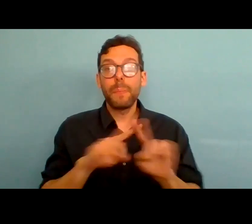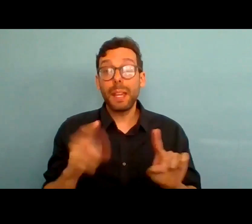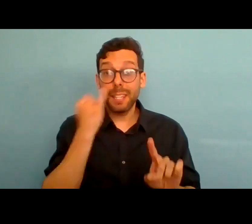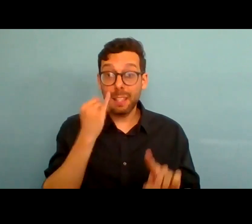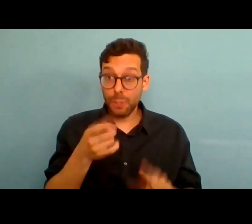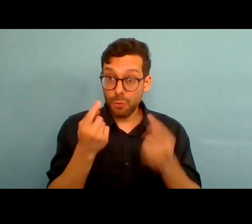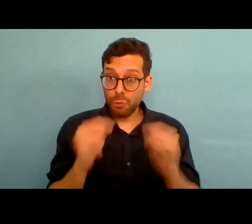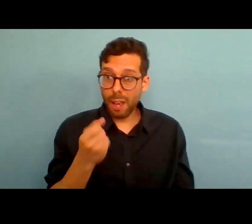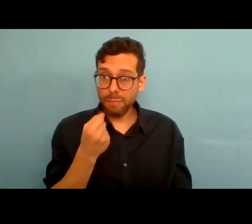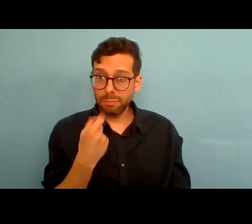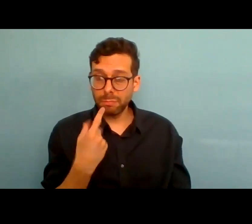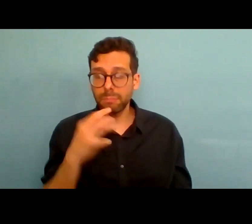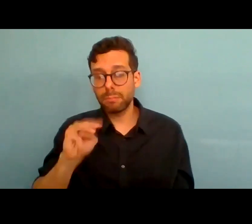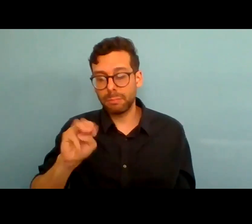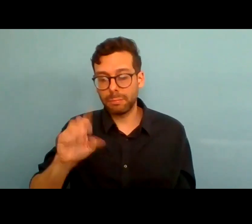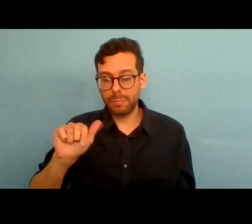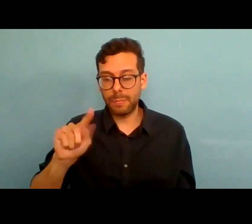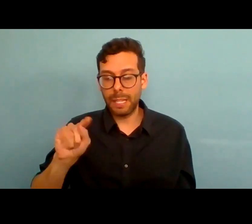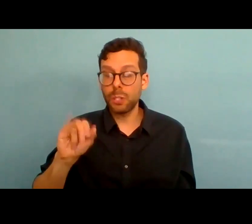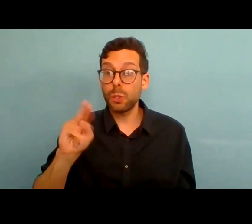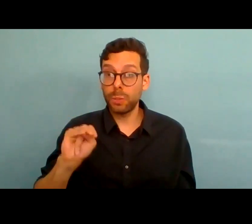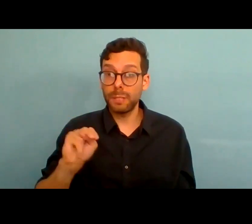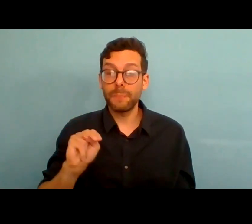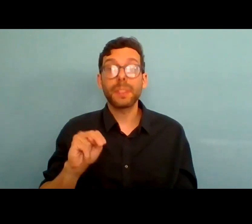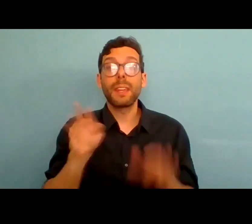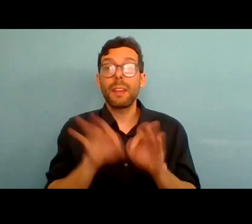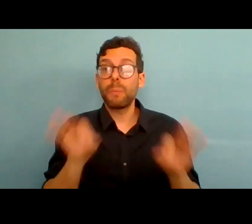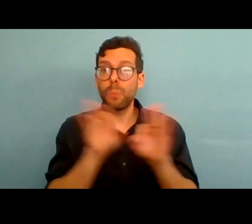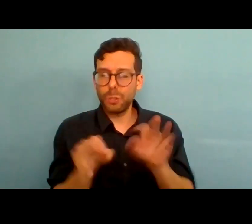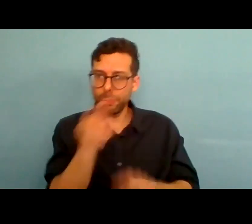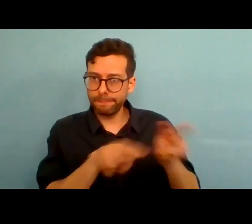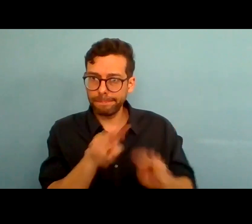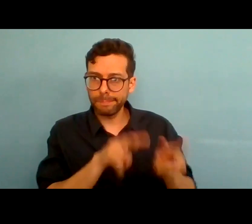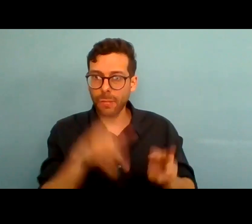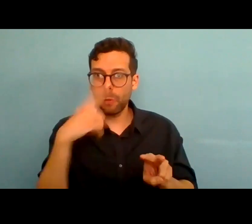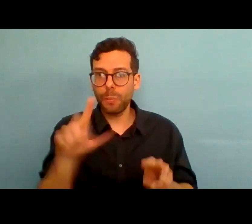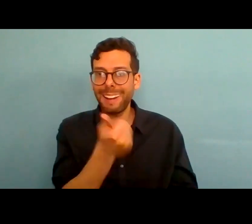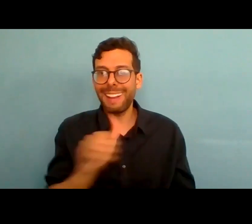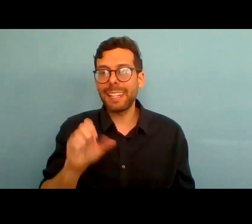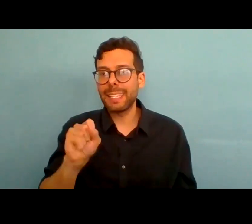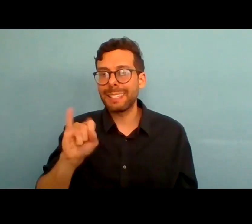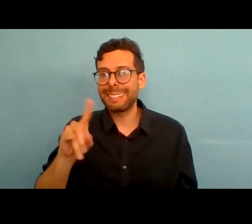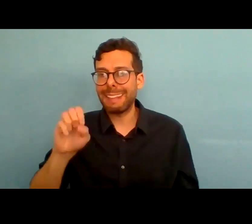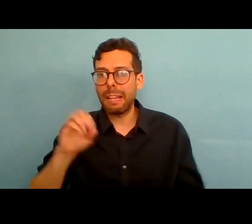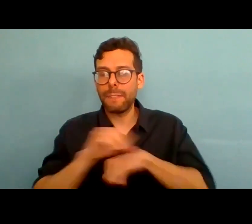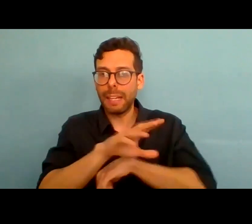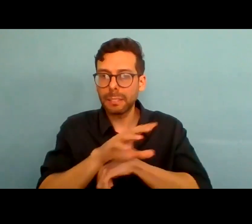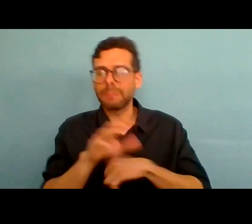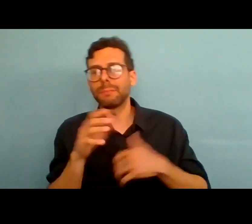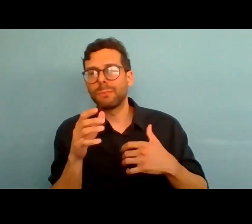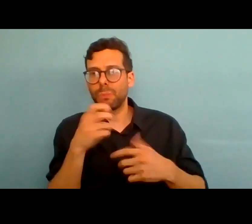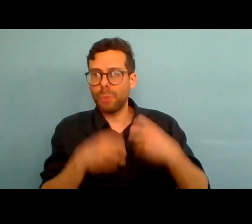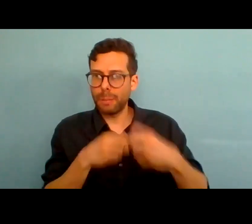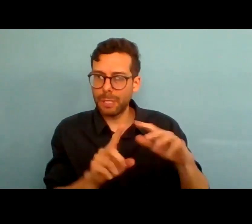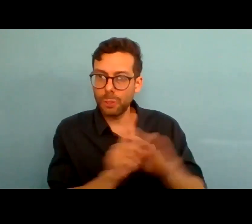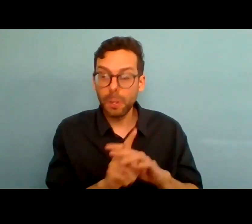symptoms, side effects, things like that, right? Because those are really important things to just keep an eye on, like you would do with anything. And so what I tell families